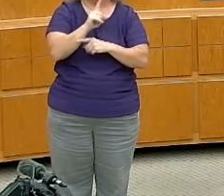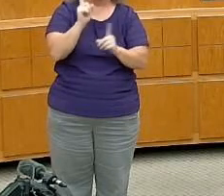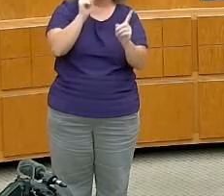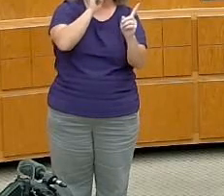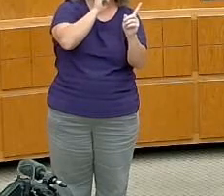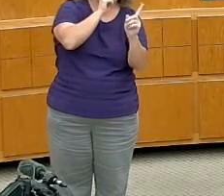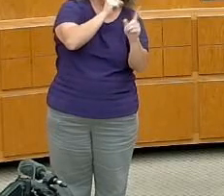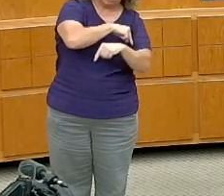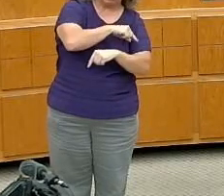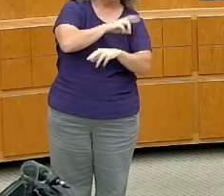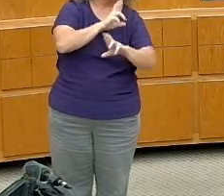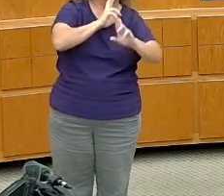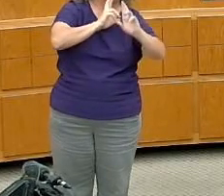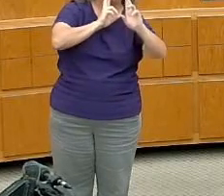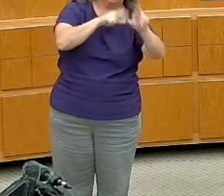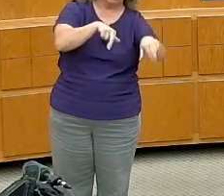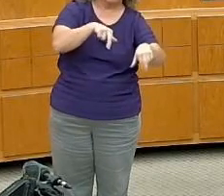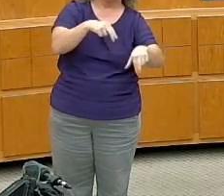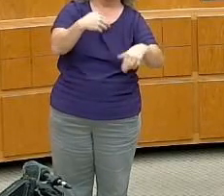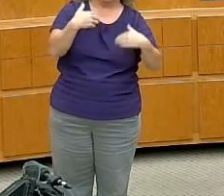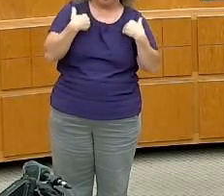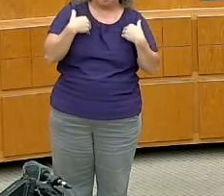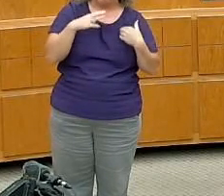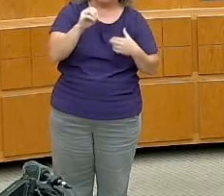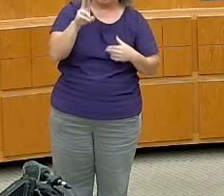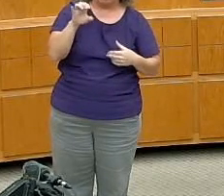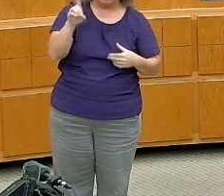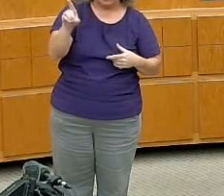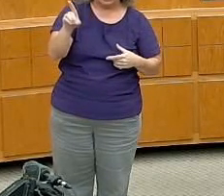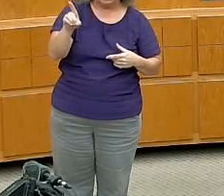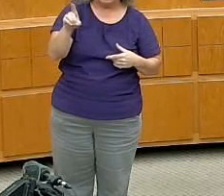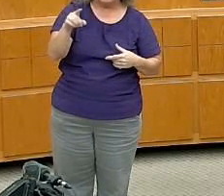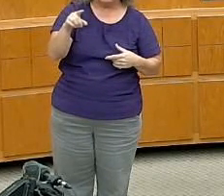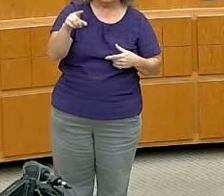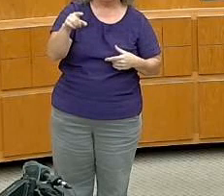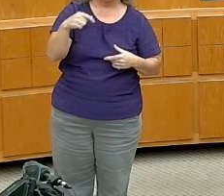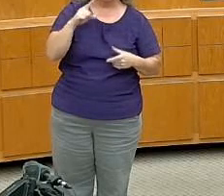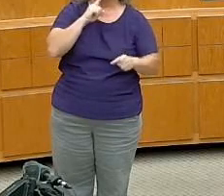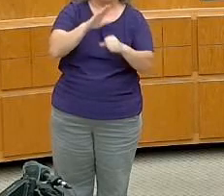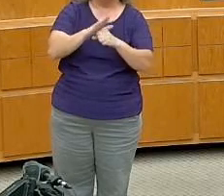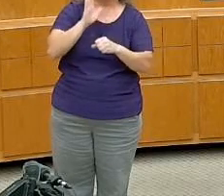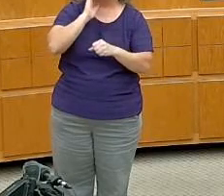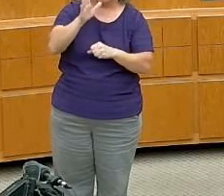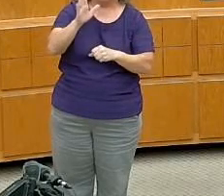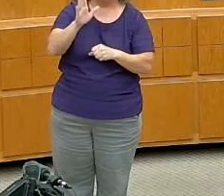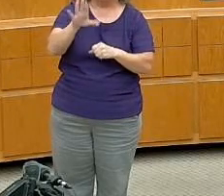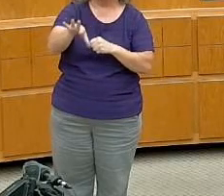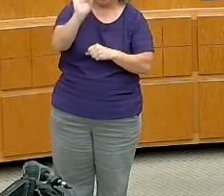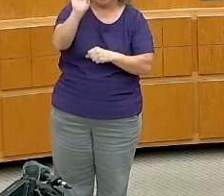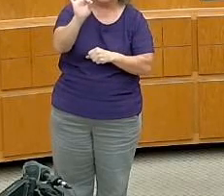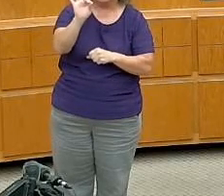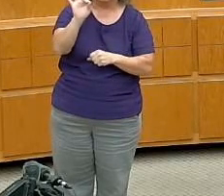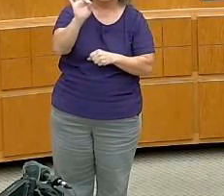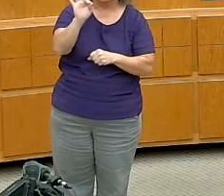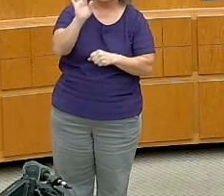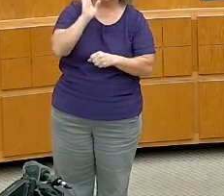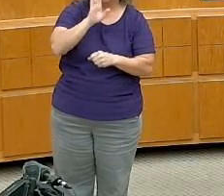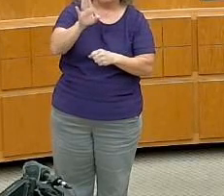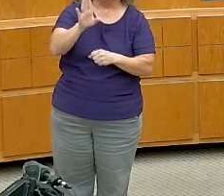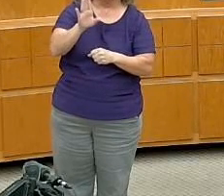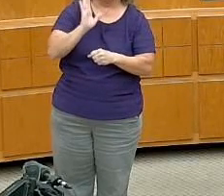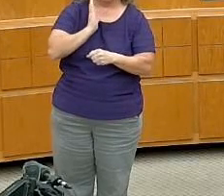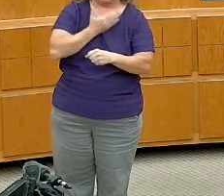report that they have COVID, I promise you we will find them. And our district